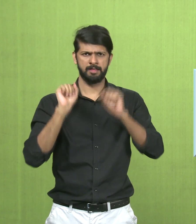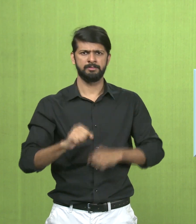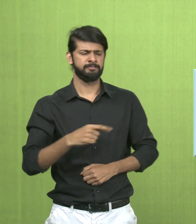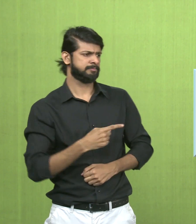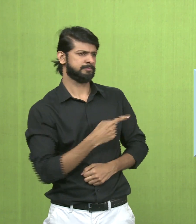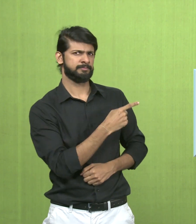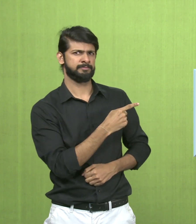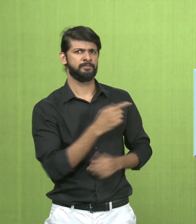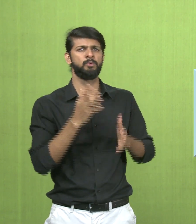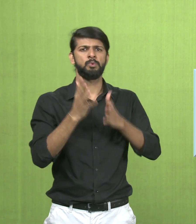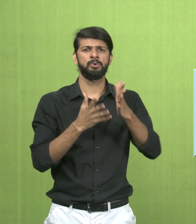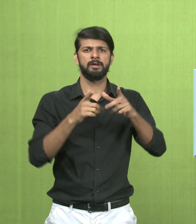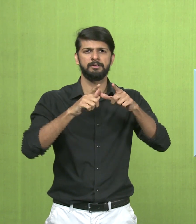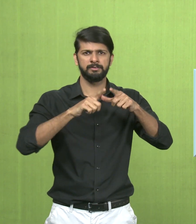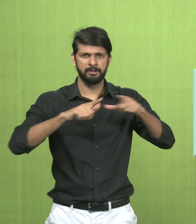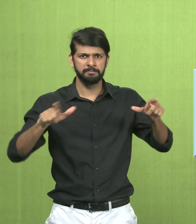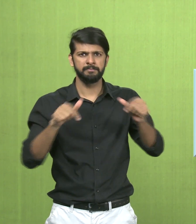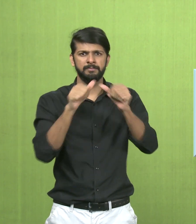queries, please email us at